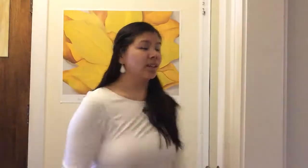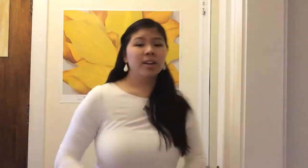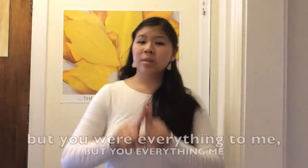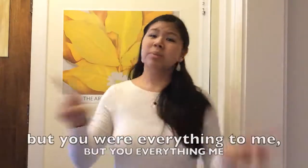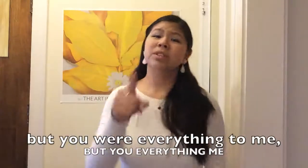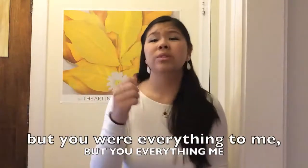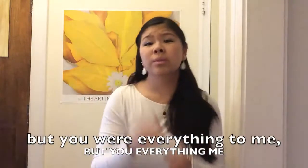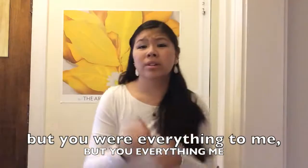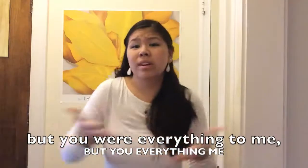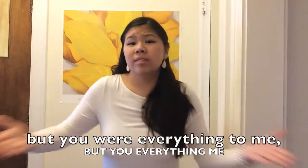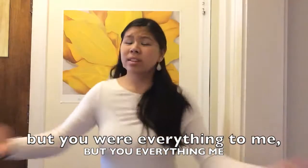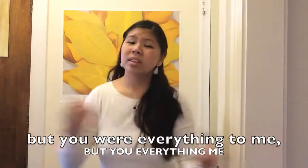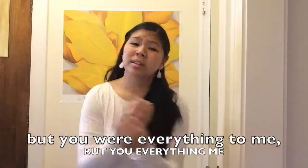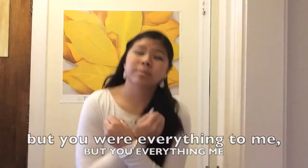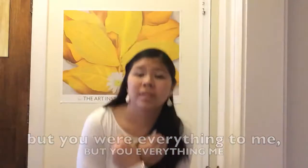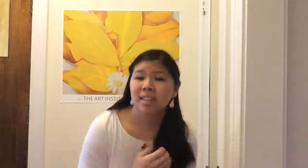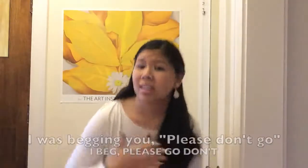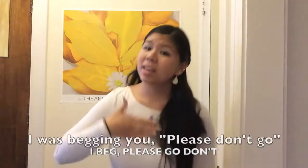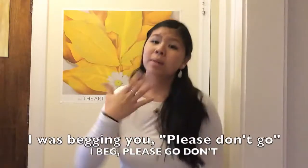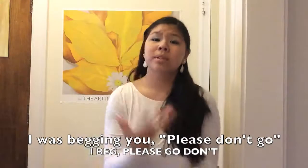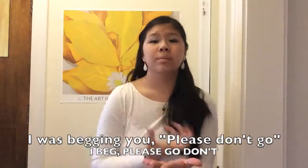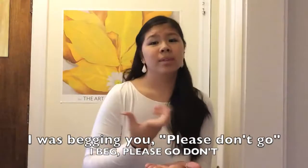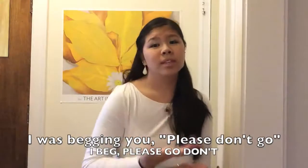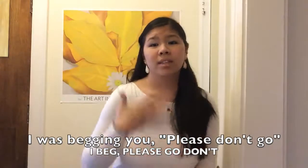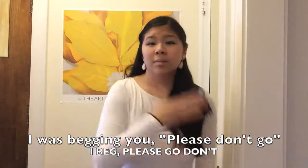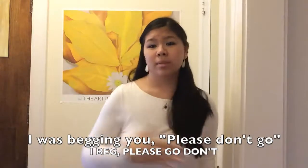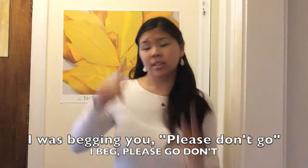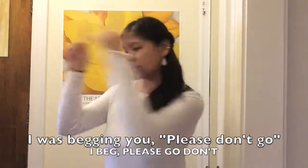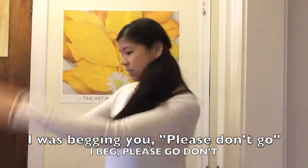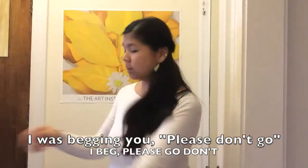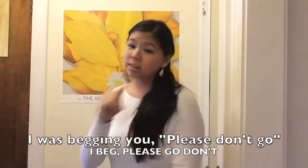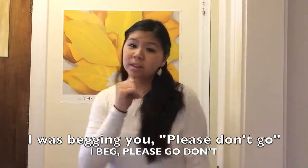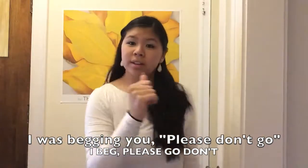But you were everything to me I was begging you please don't go